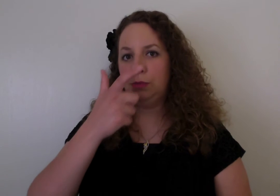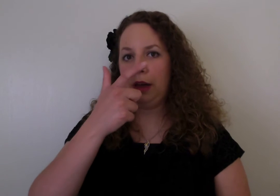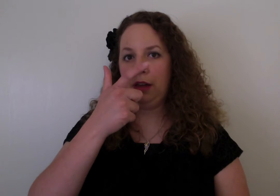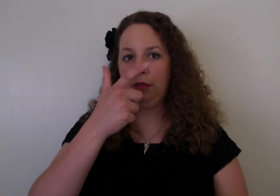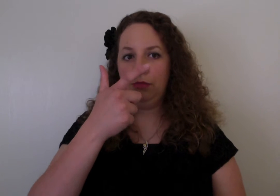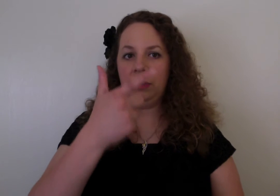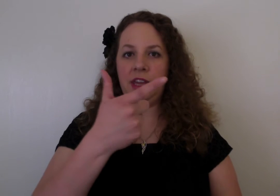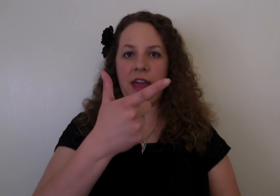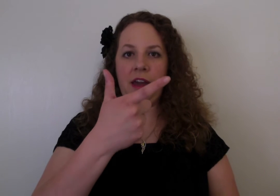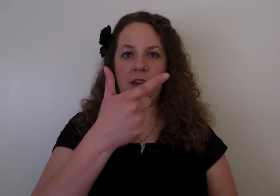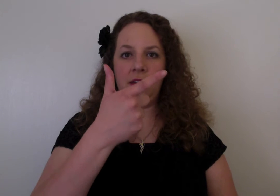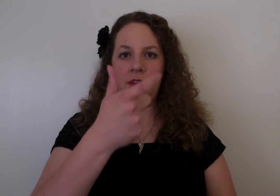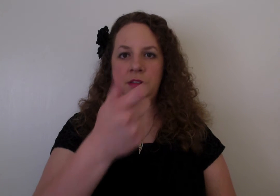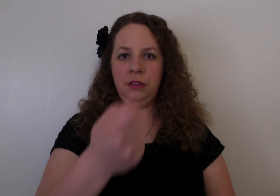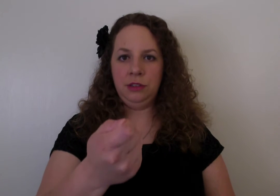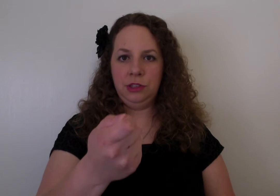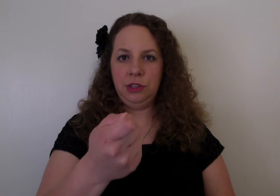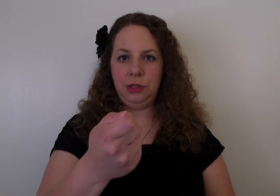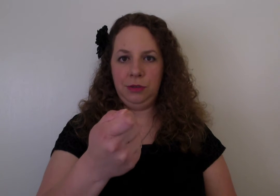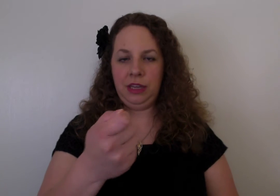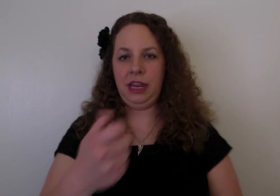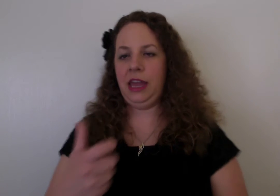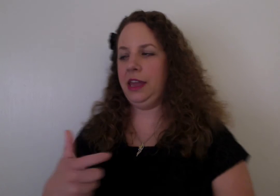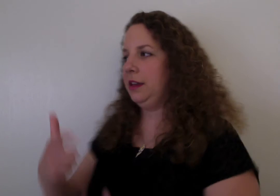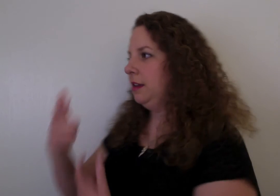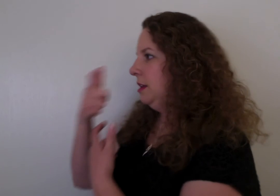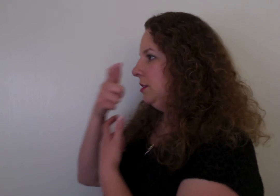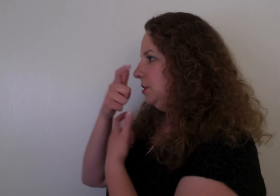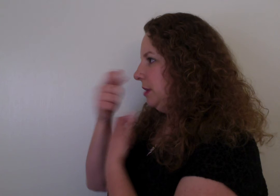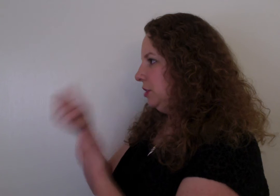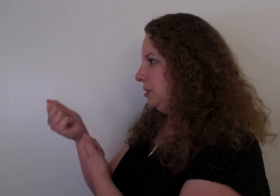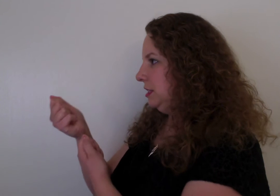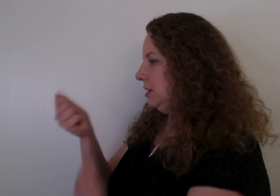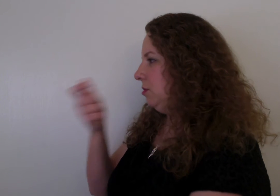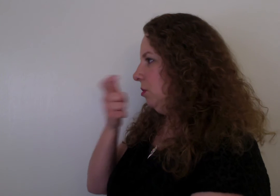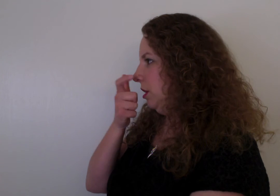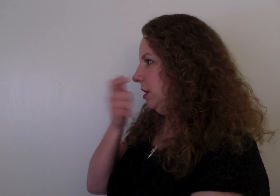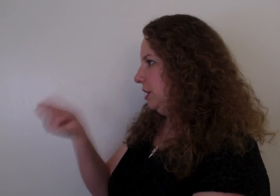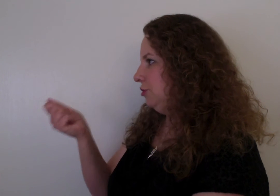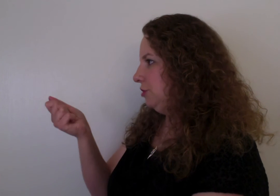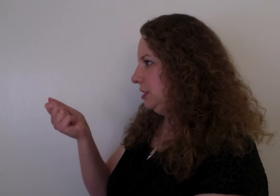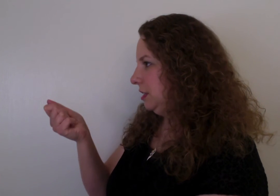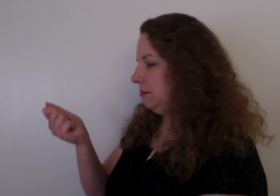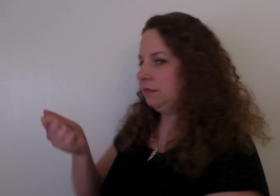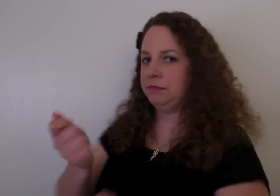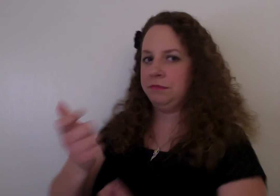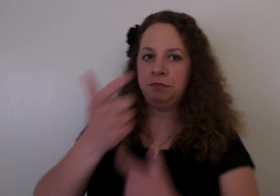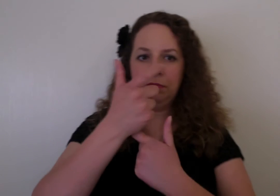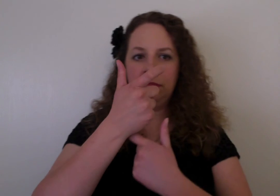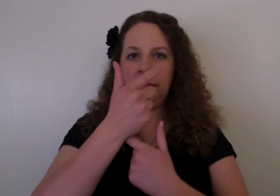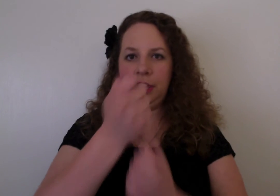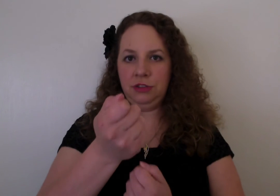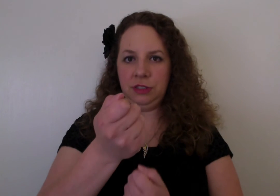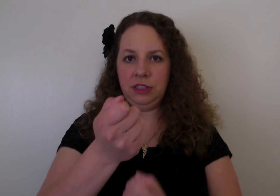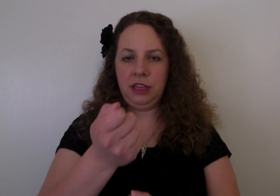well, with like an L to an A. So interesting, or interesting. Interesting.